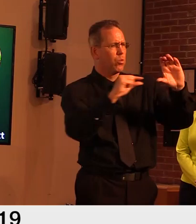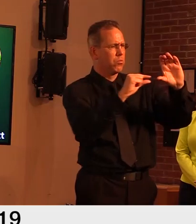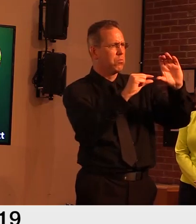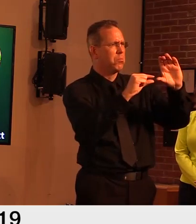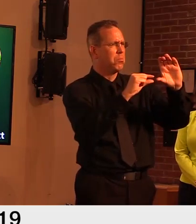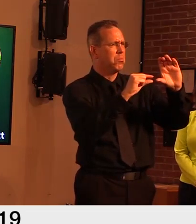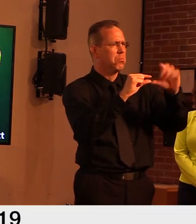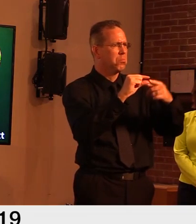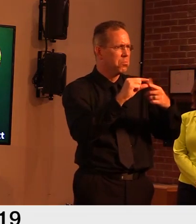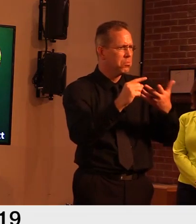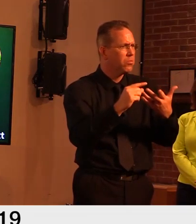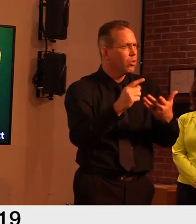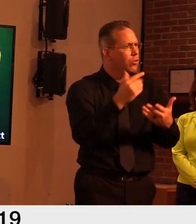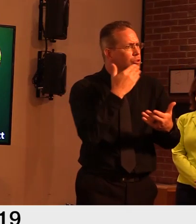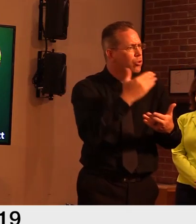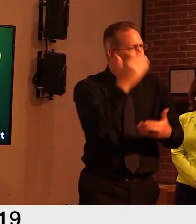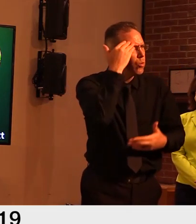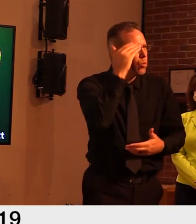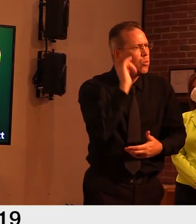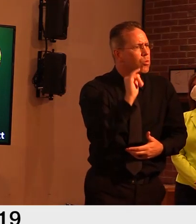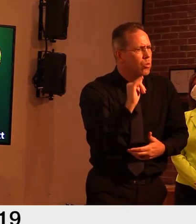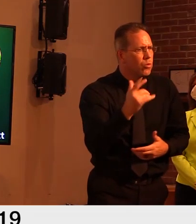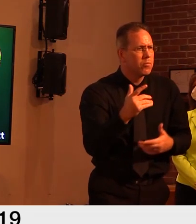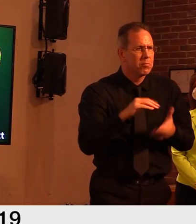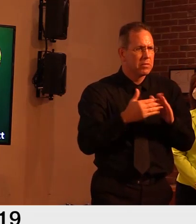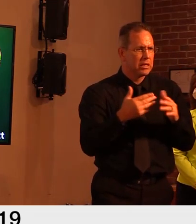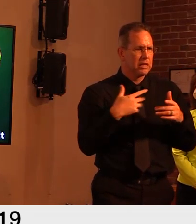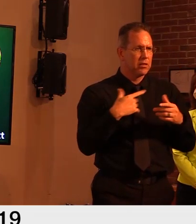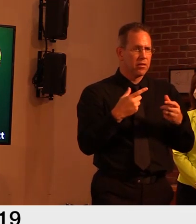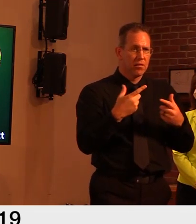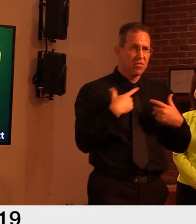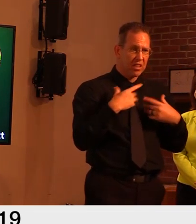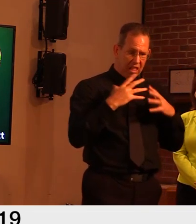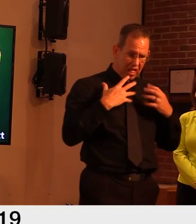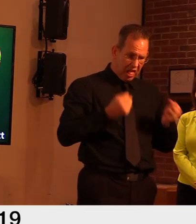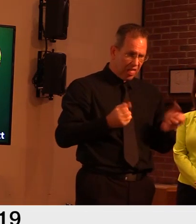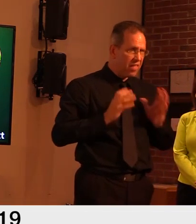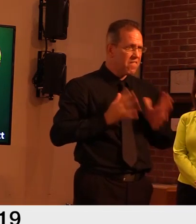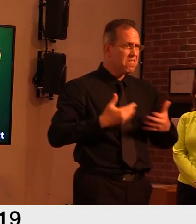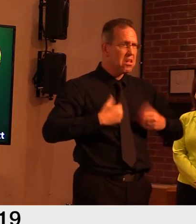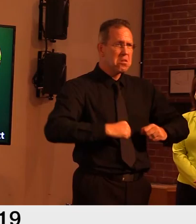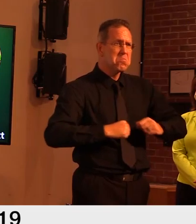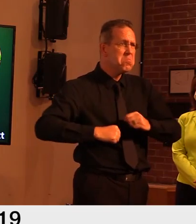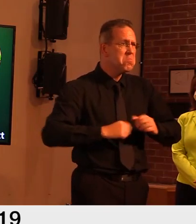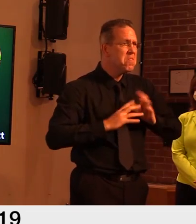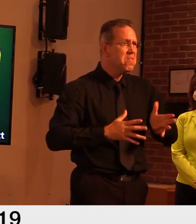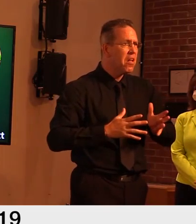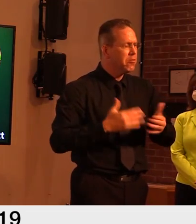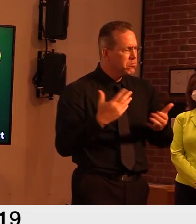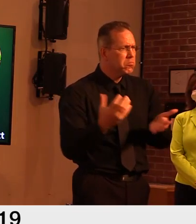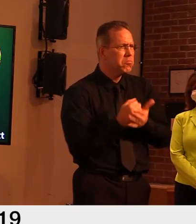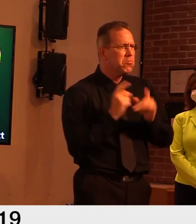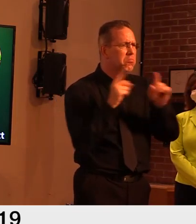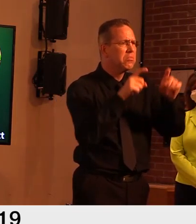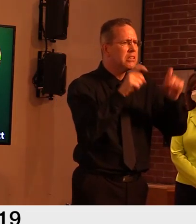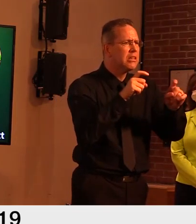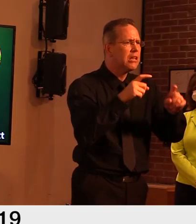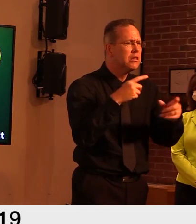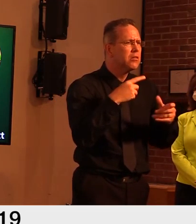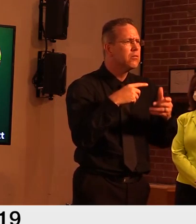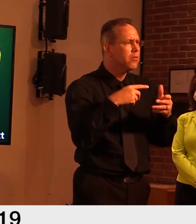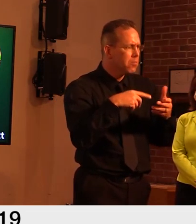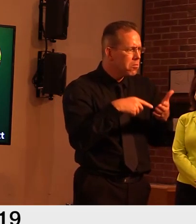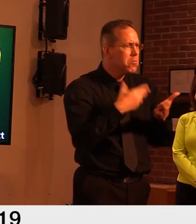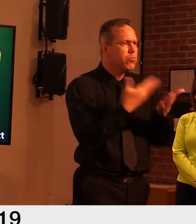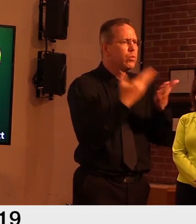that's with over 1,000 tests done per day many days. So the yield is very, very low in that setting. And